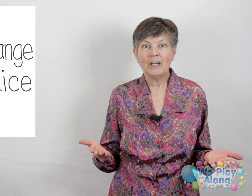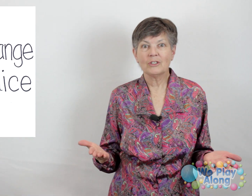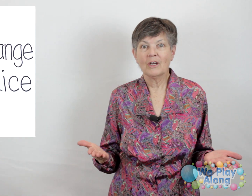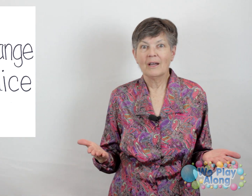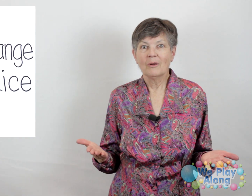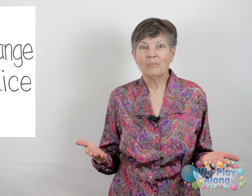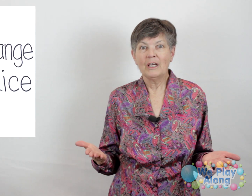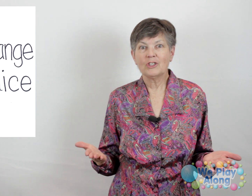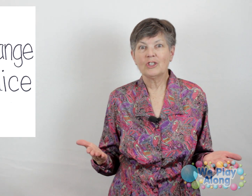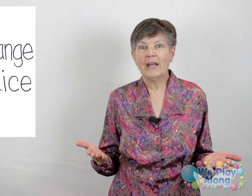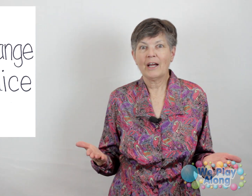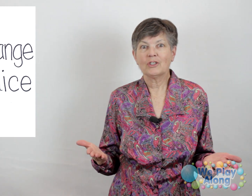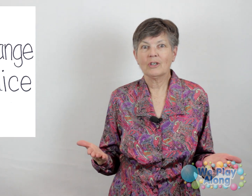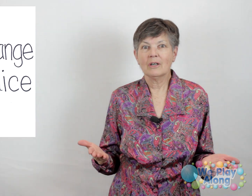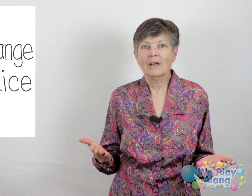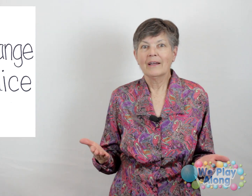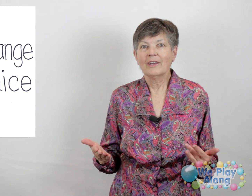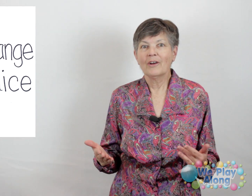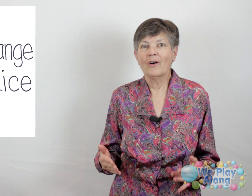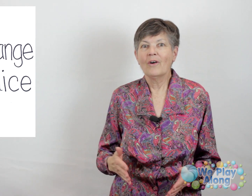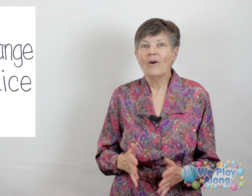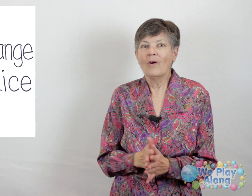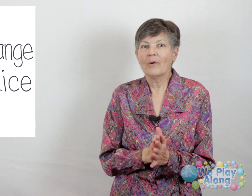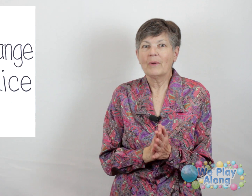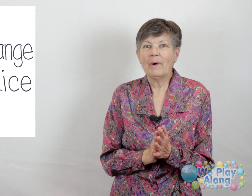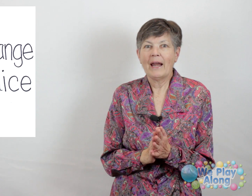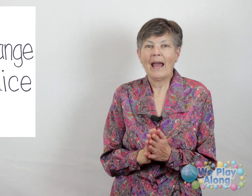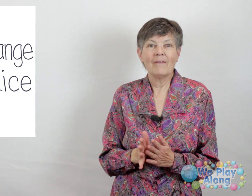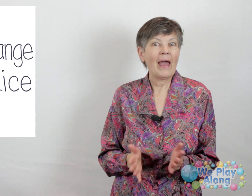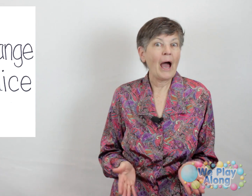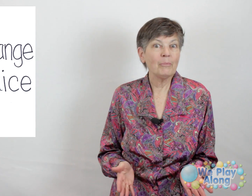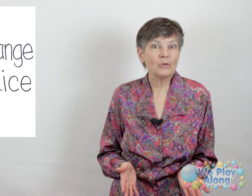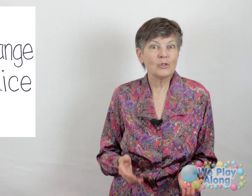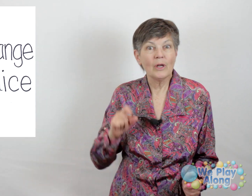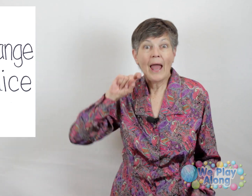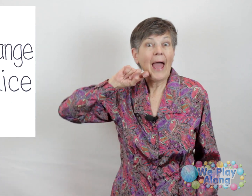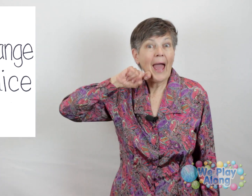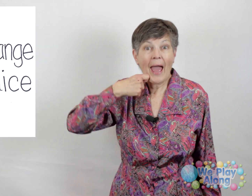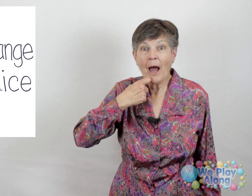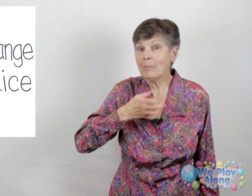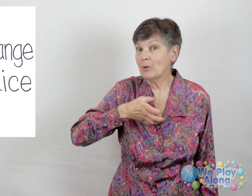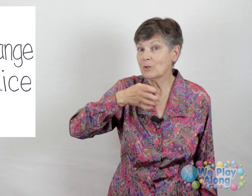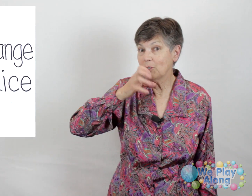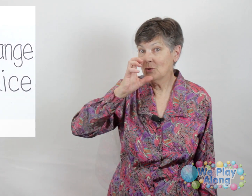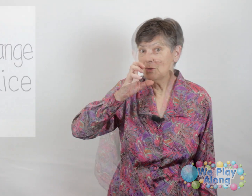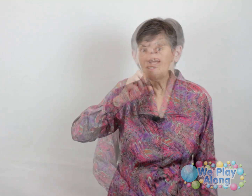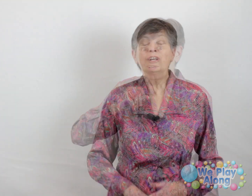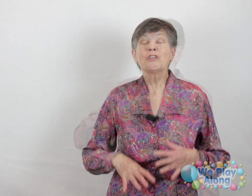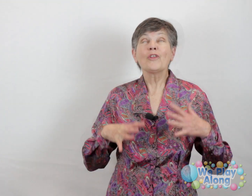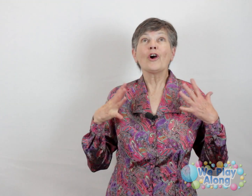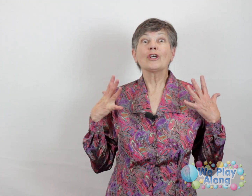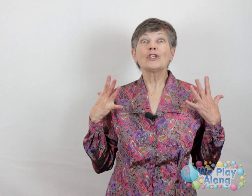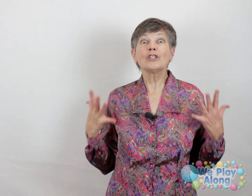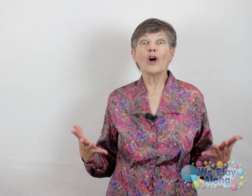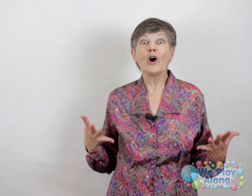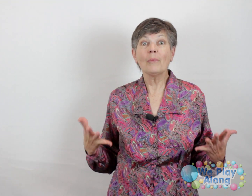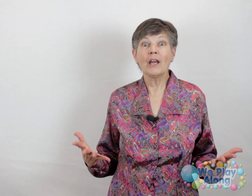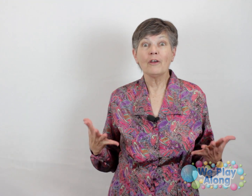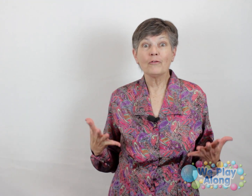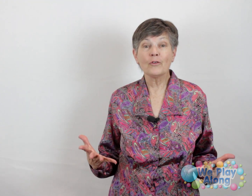peach nectar, you know, or we might have apple juice. So there are so many